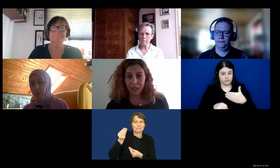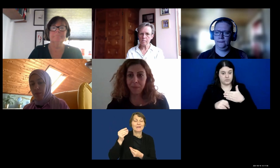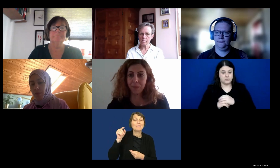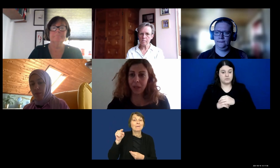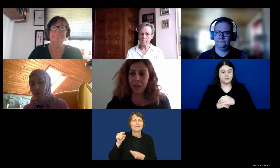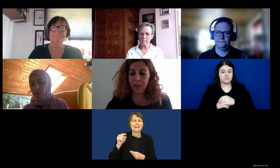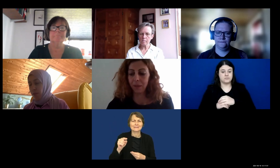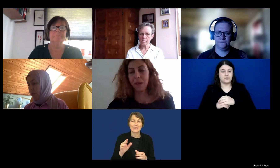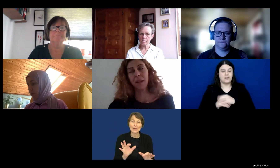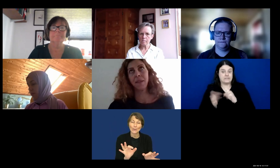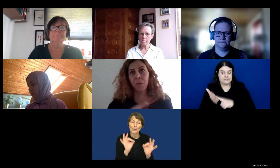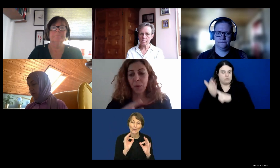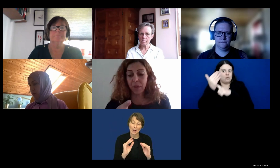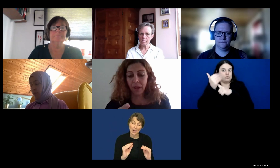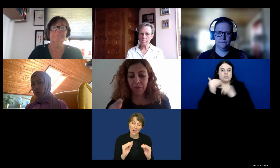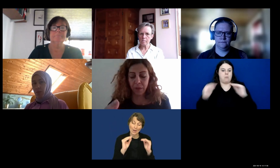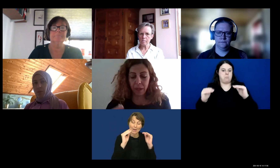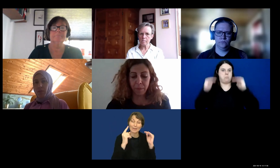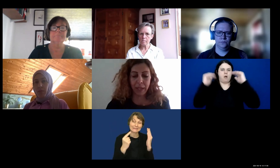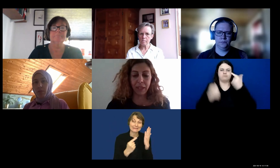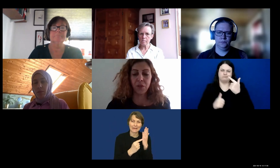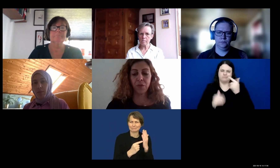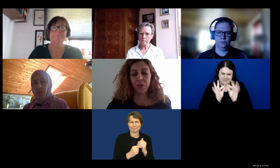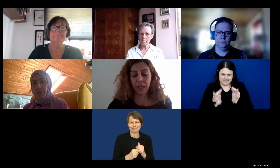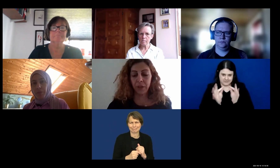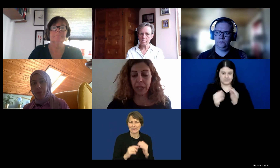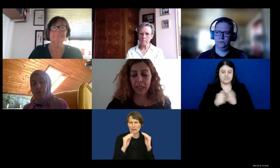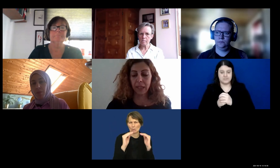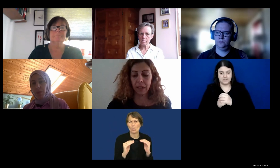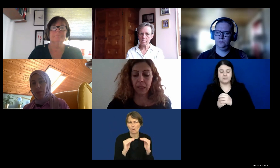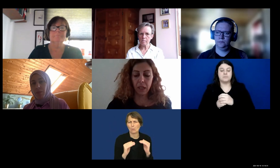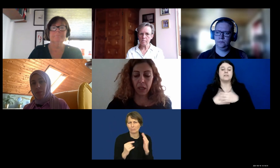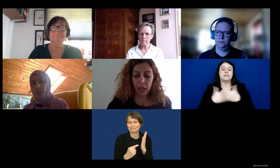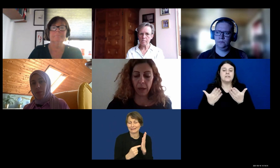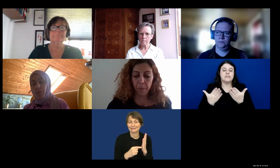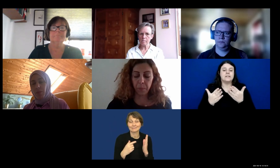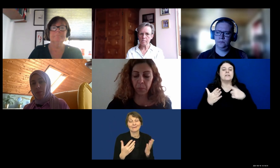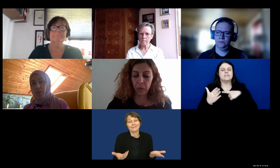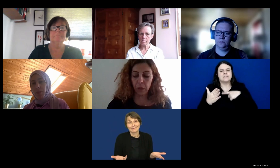it's and that was one of the kind of main issues addressed, that